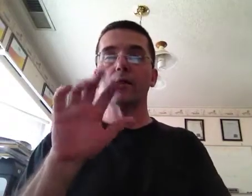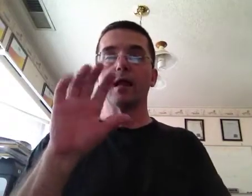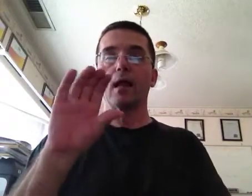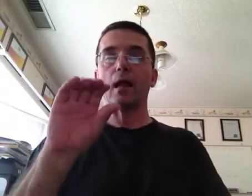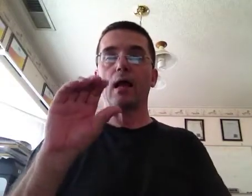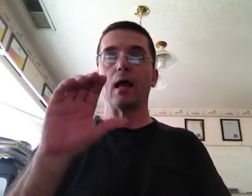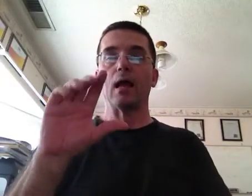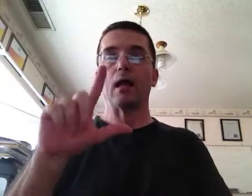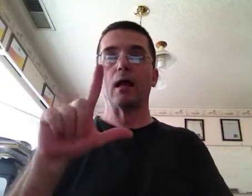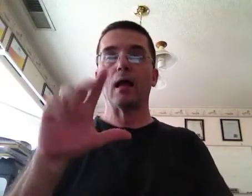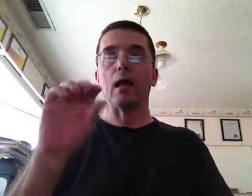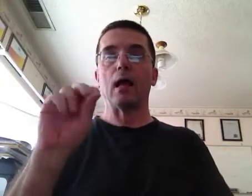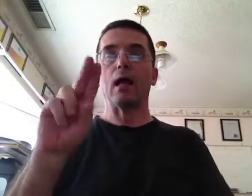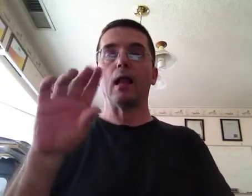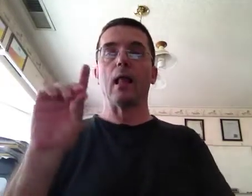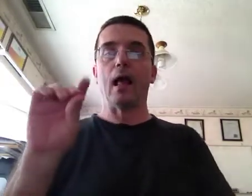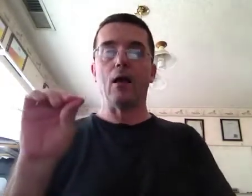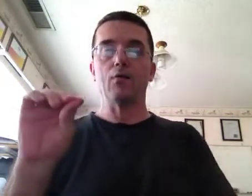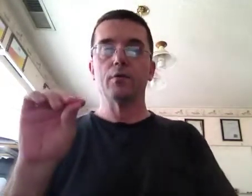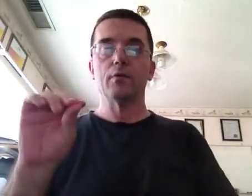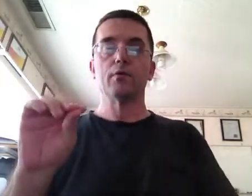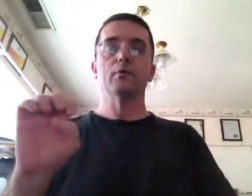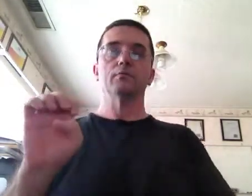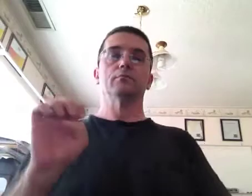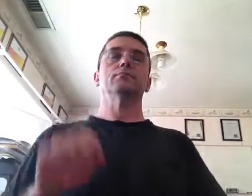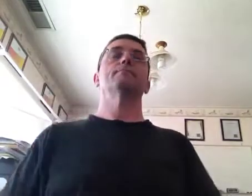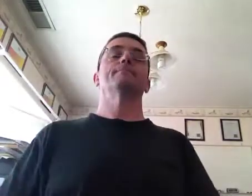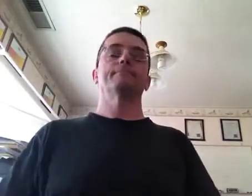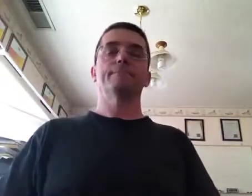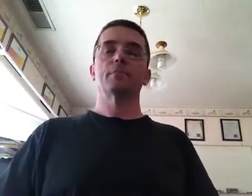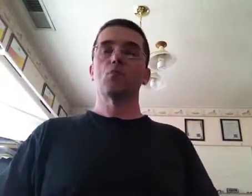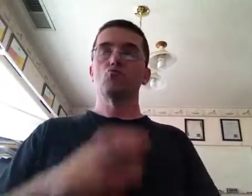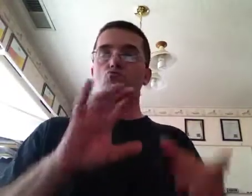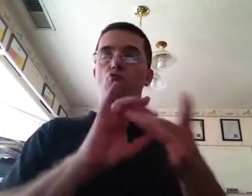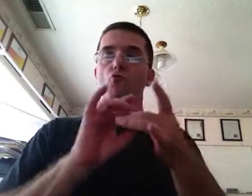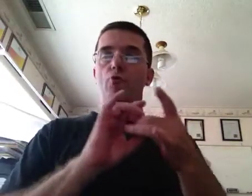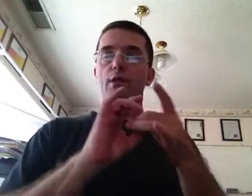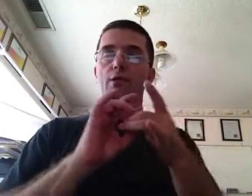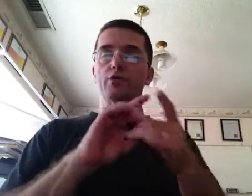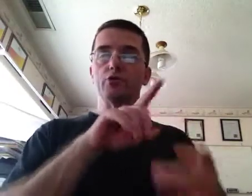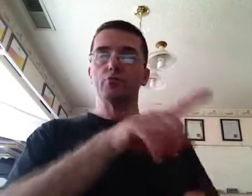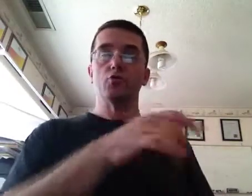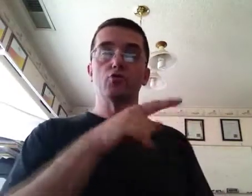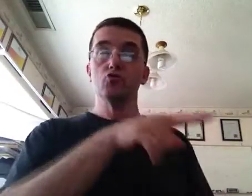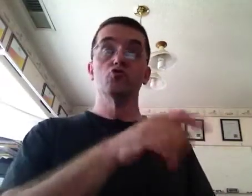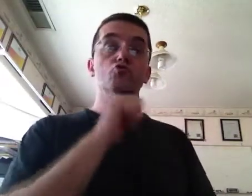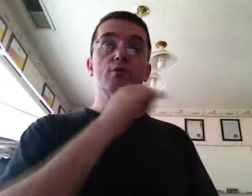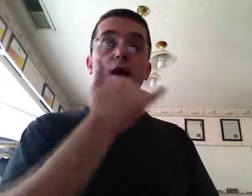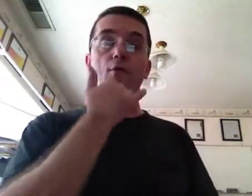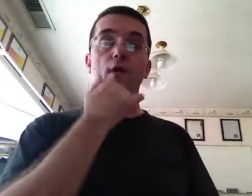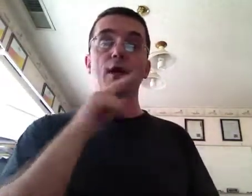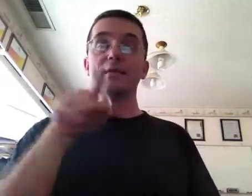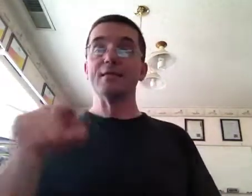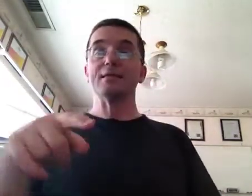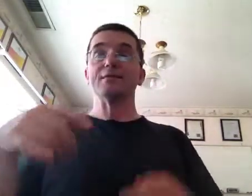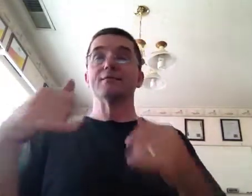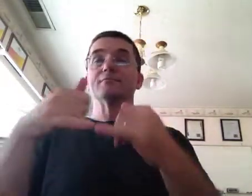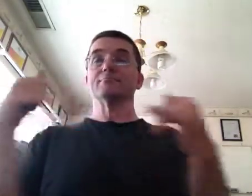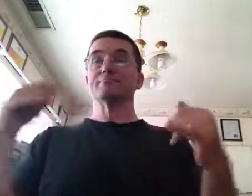but that's the side issue. Relationally, you're not wrong. He's the one that's out of line. Boundaries by Dr. Henry Cloud. It's